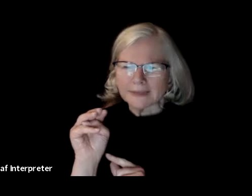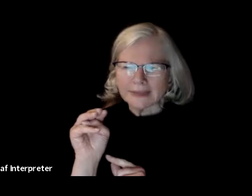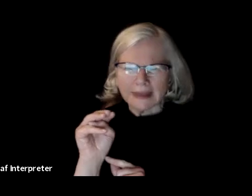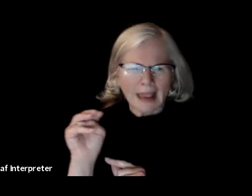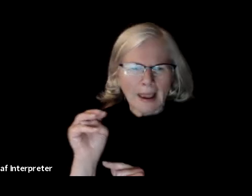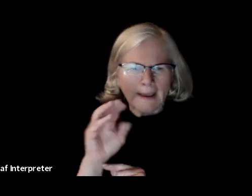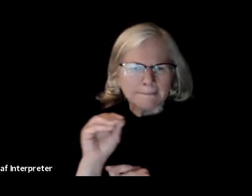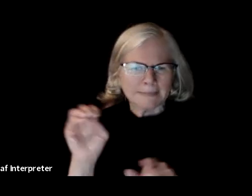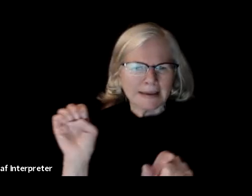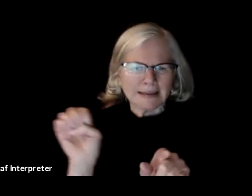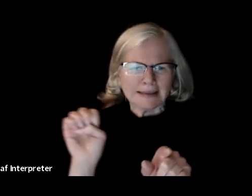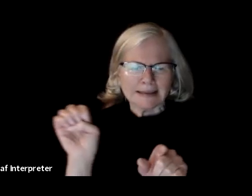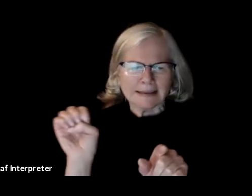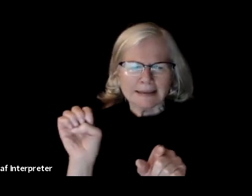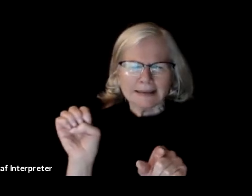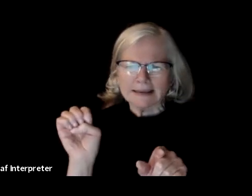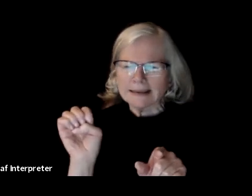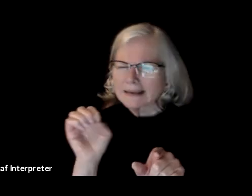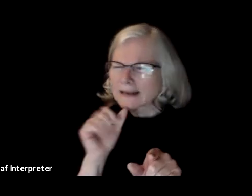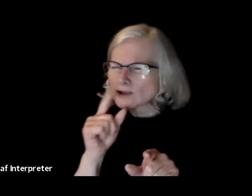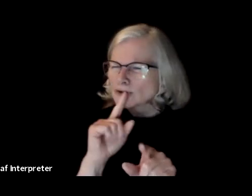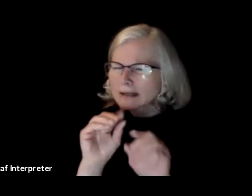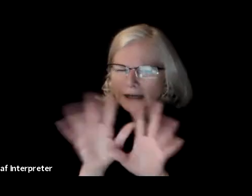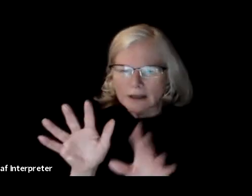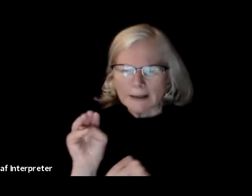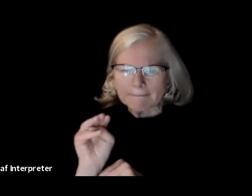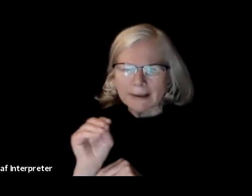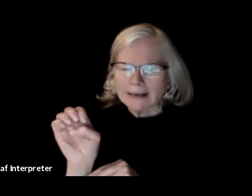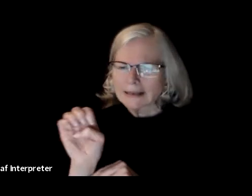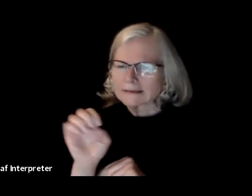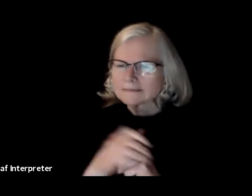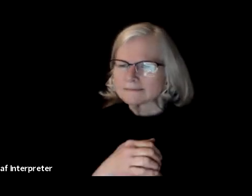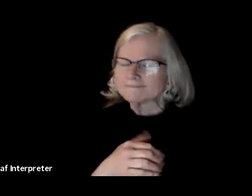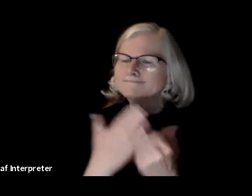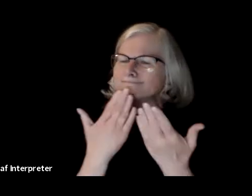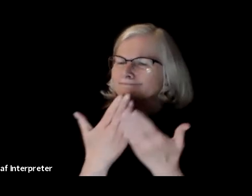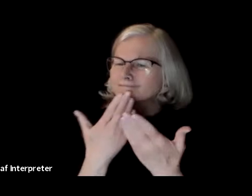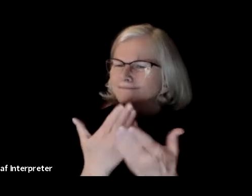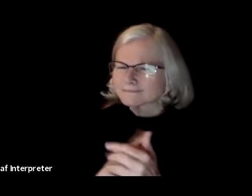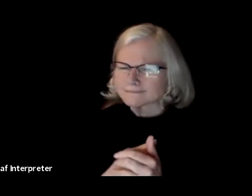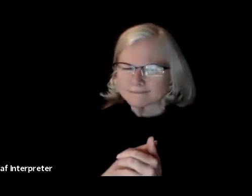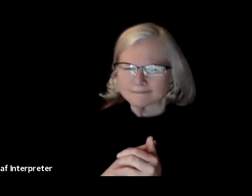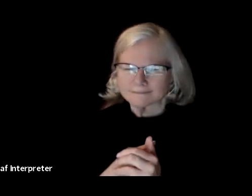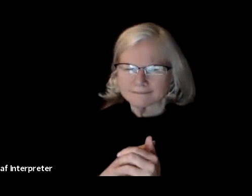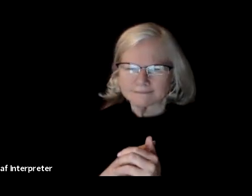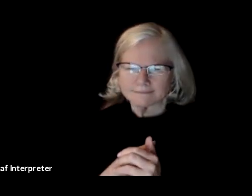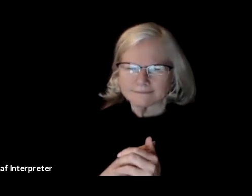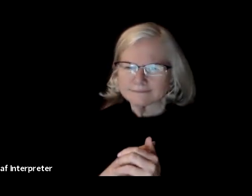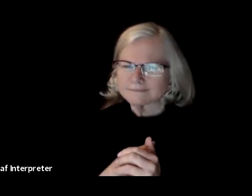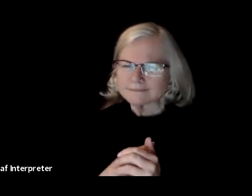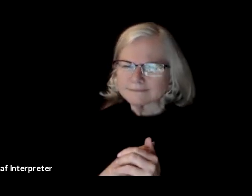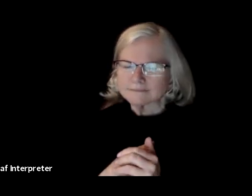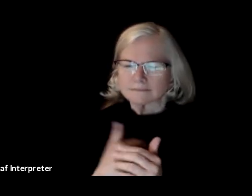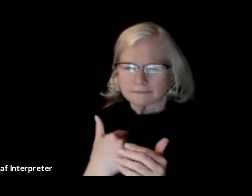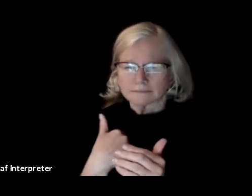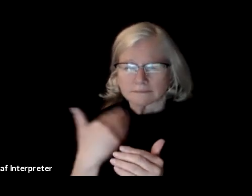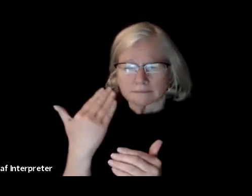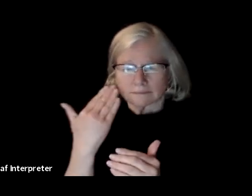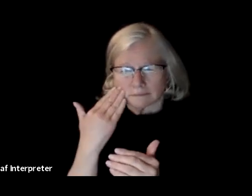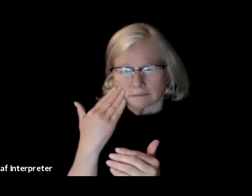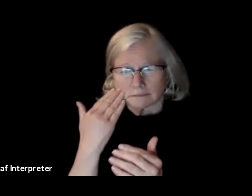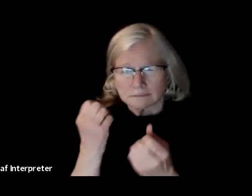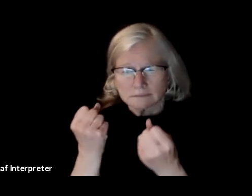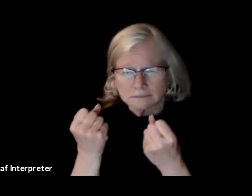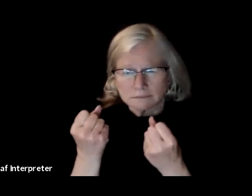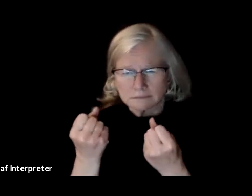you. Commissioner, I'm not asking you folks, and I know you won't let the cat out of the bag, but I think most folks know the governor's going to make a